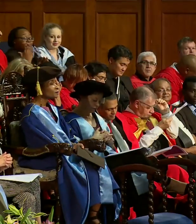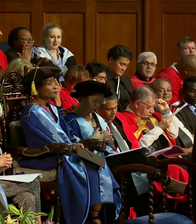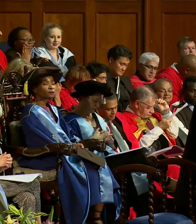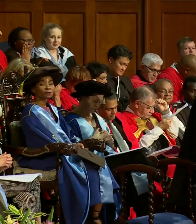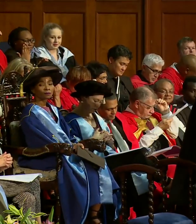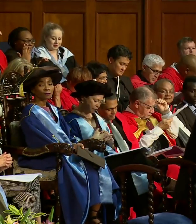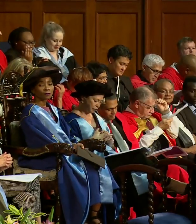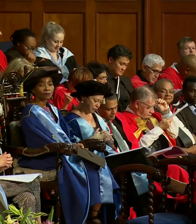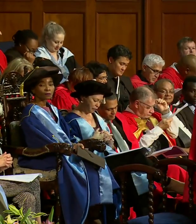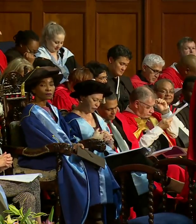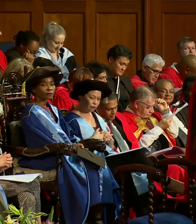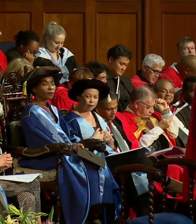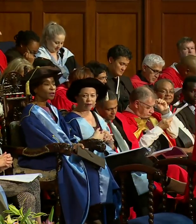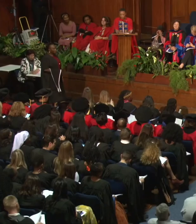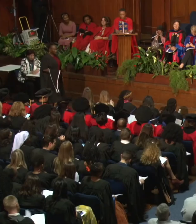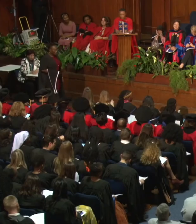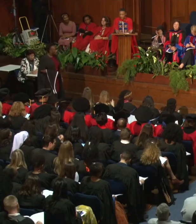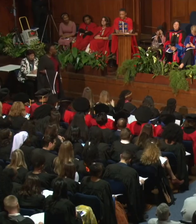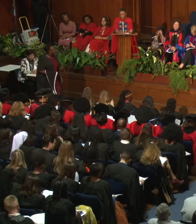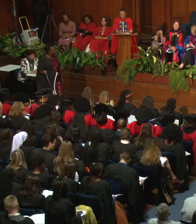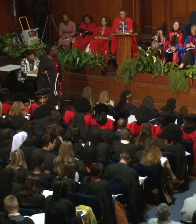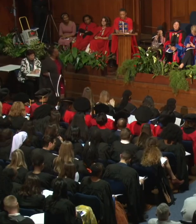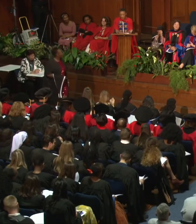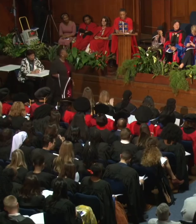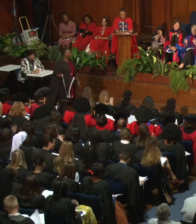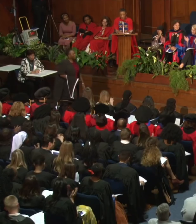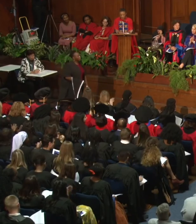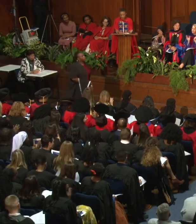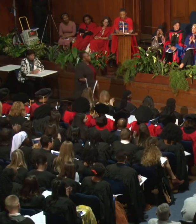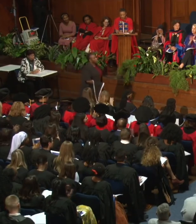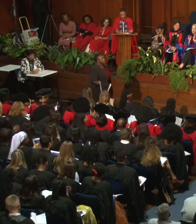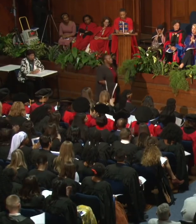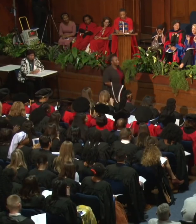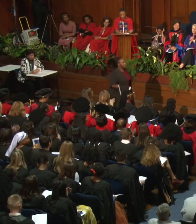With distinction, Marjorie Sarah Kabuye Batiibwe.